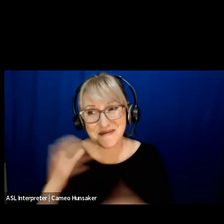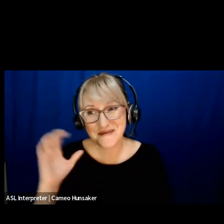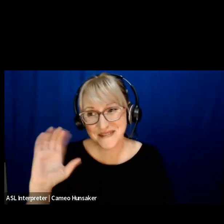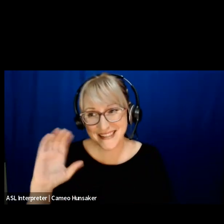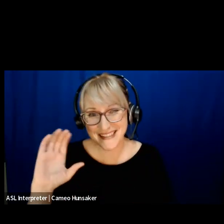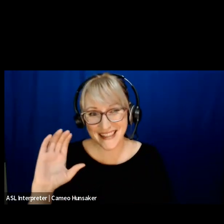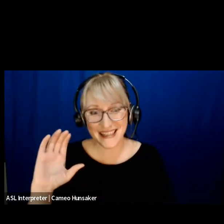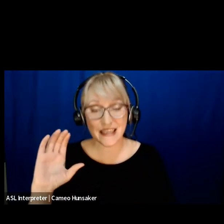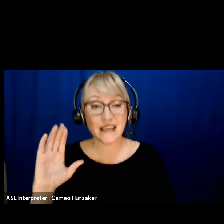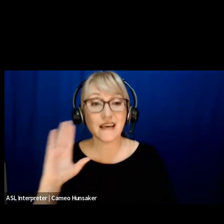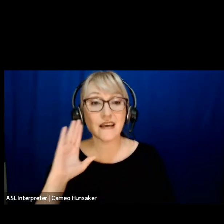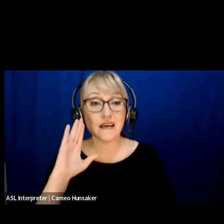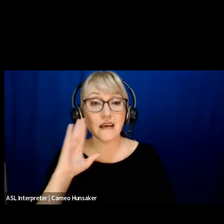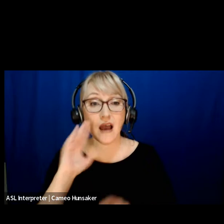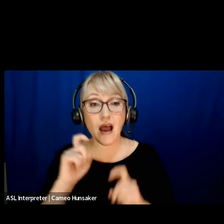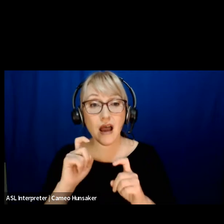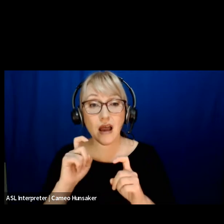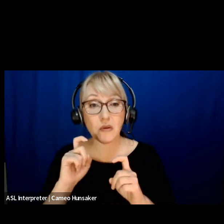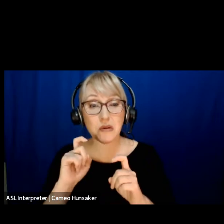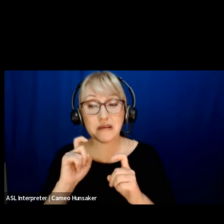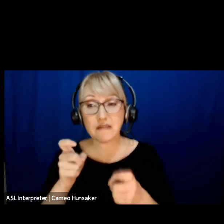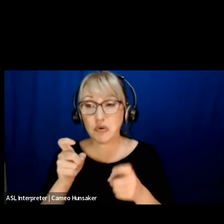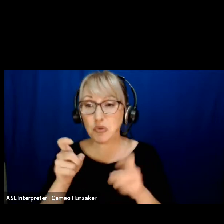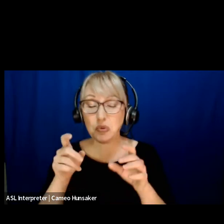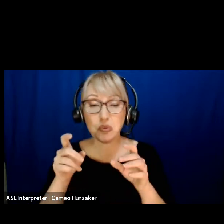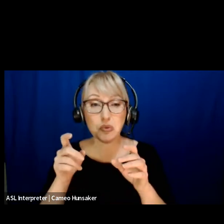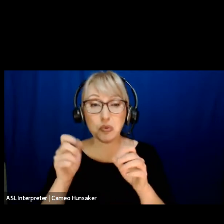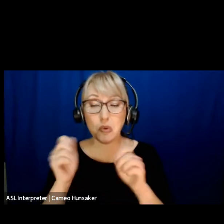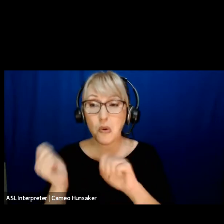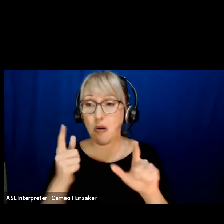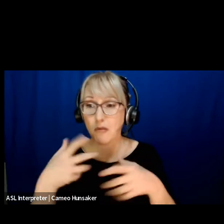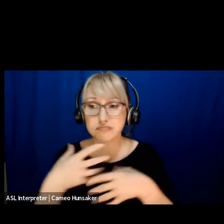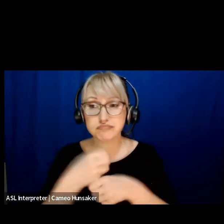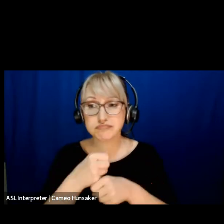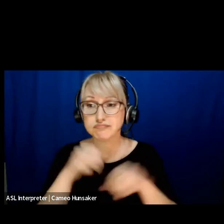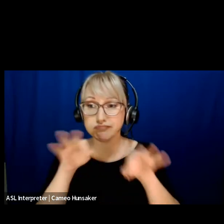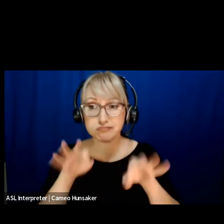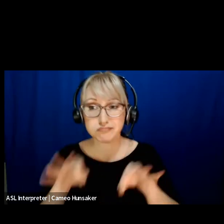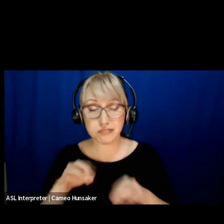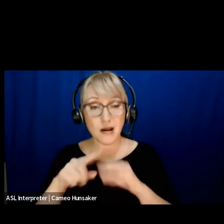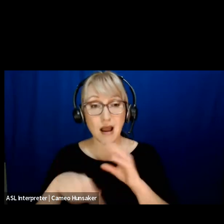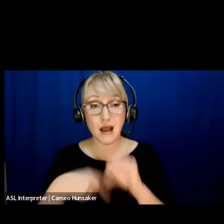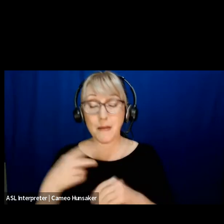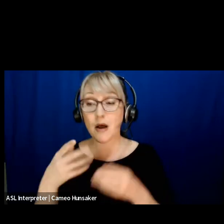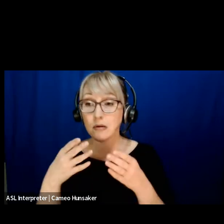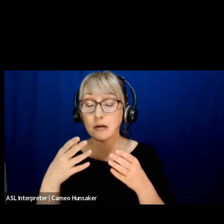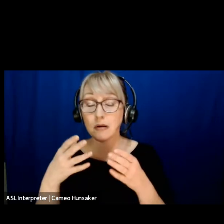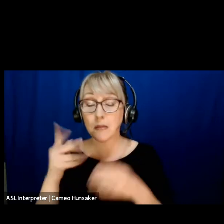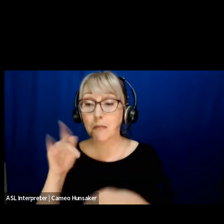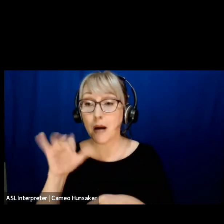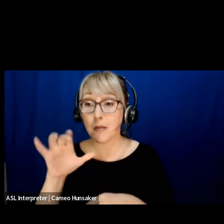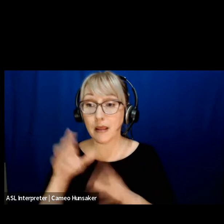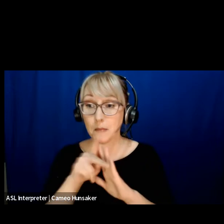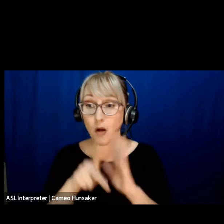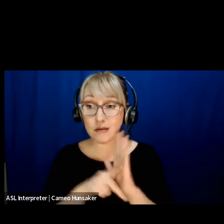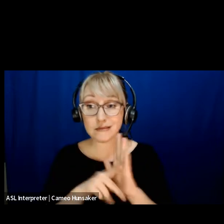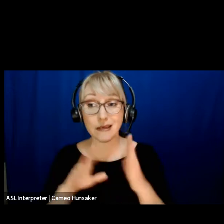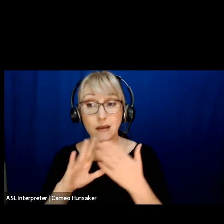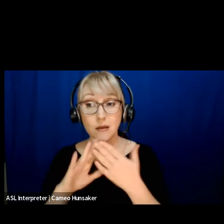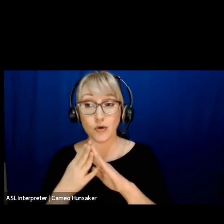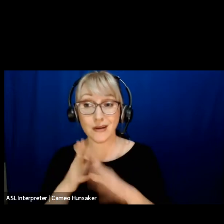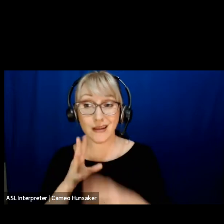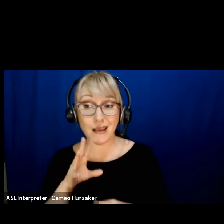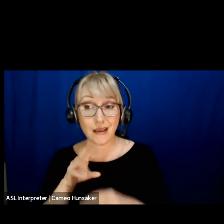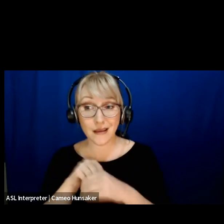I'll give you all provide a lowdown on what the Public Policy and Community Engagement Unit has been doing